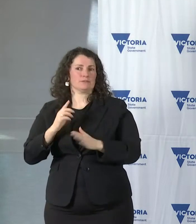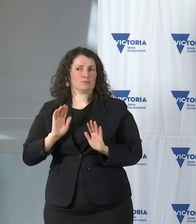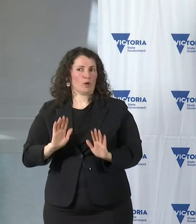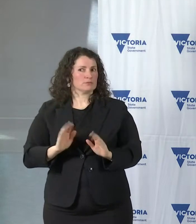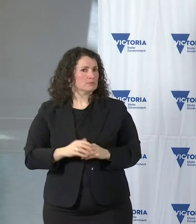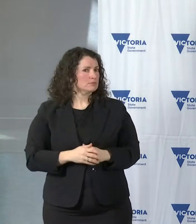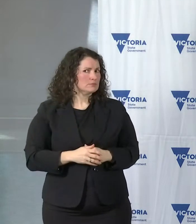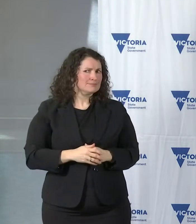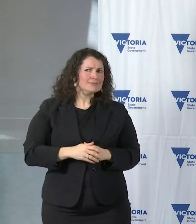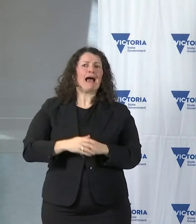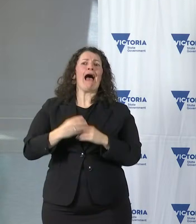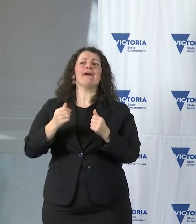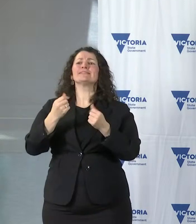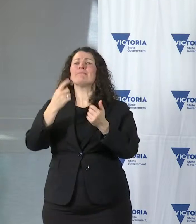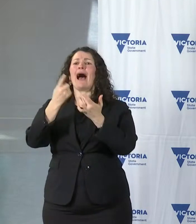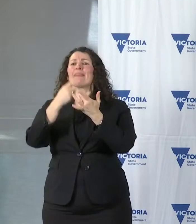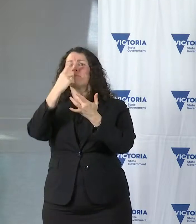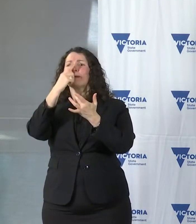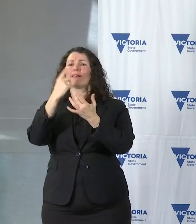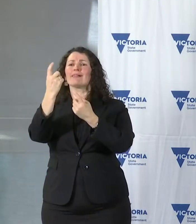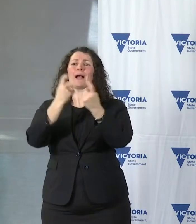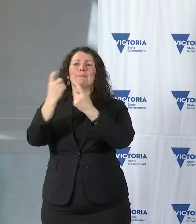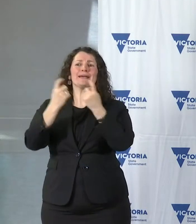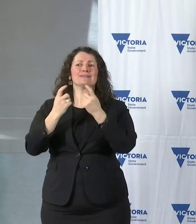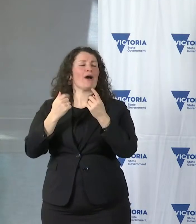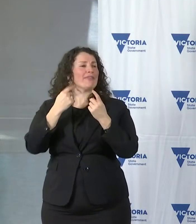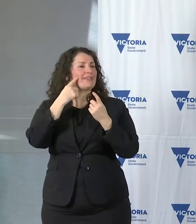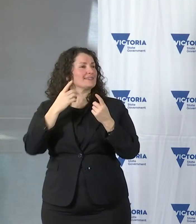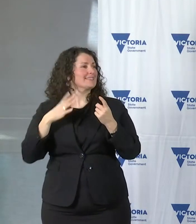like we're about to have a changing of the shifts. So,